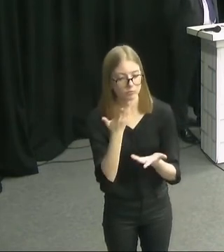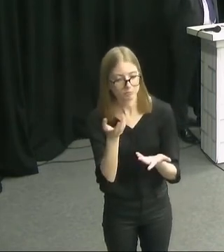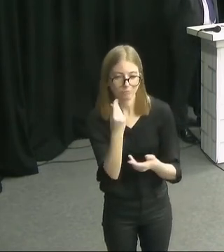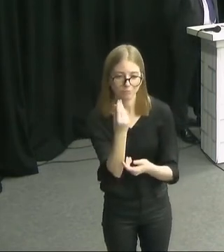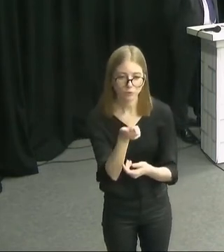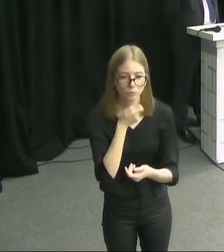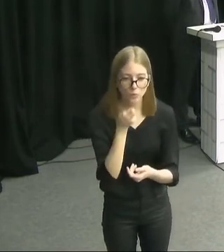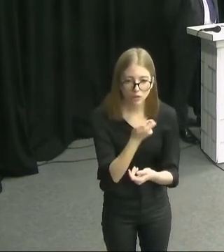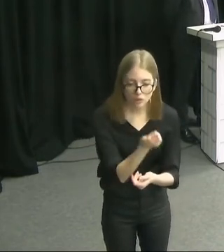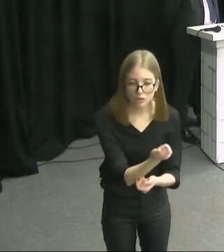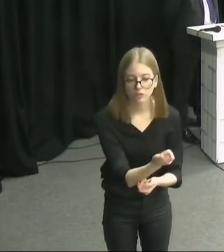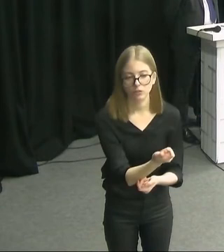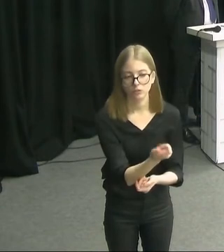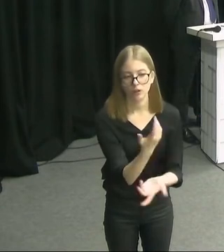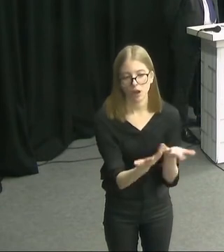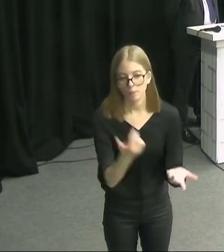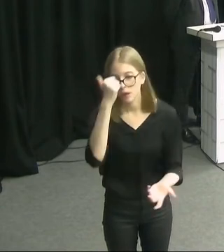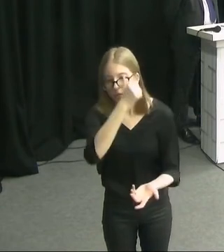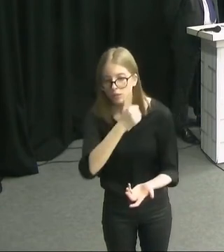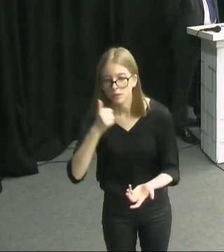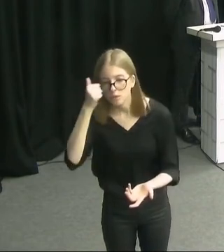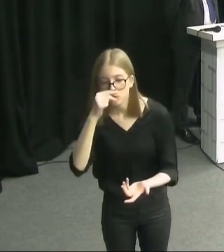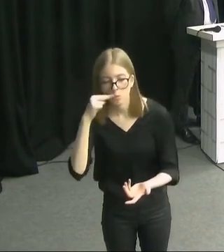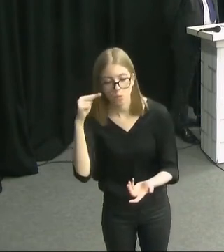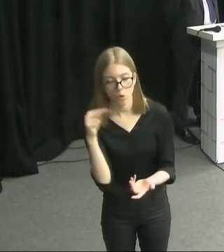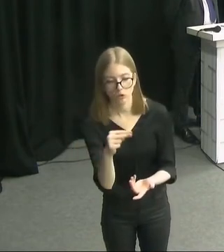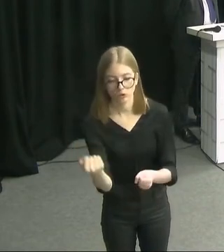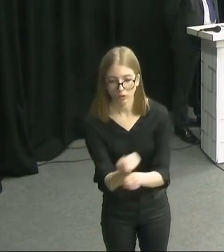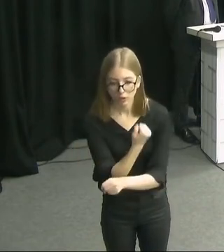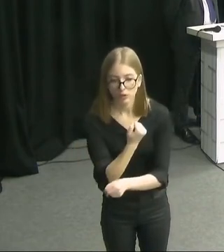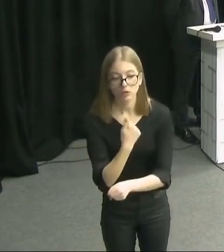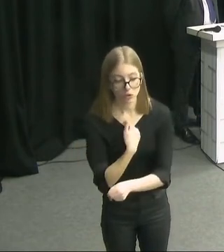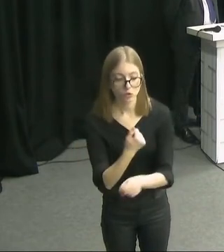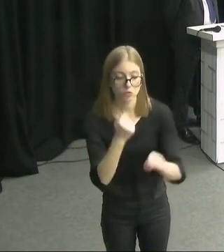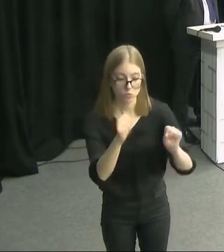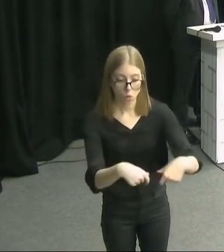talents, could actually do that and have enough finances to do that.